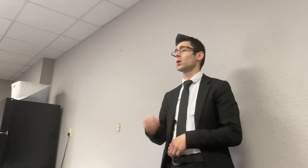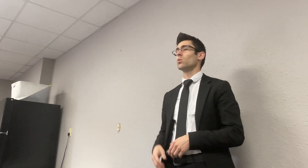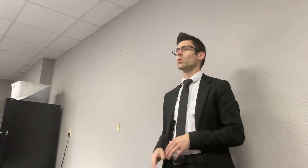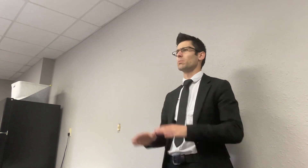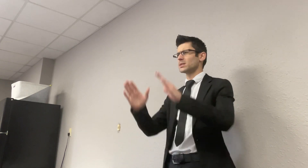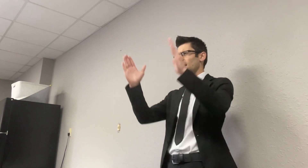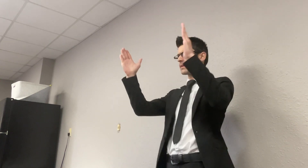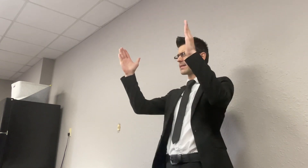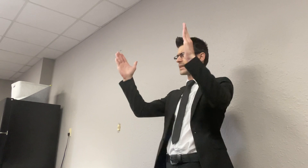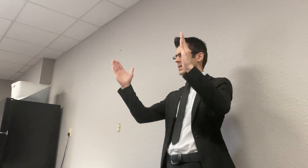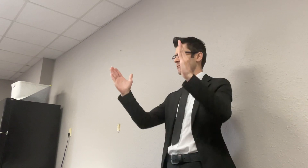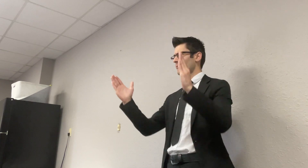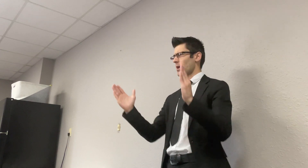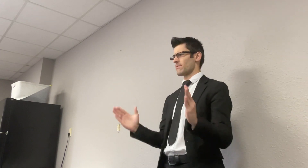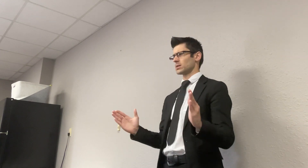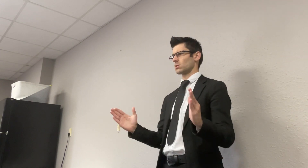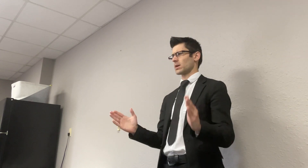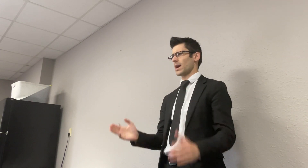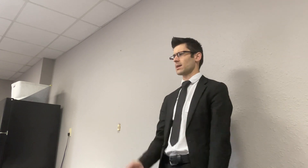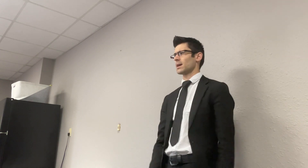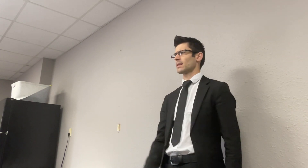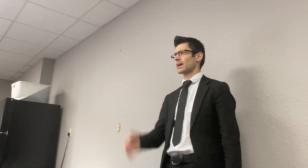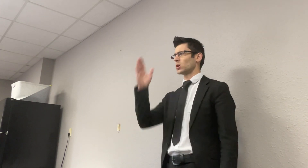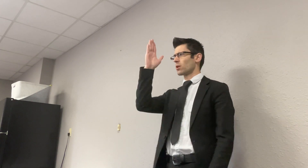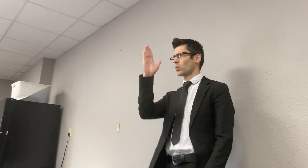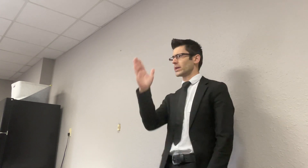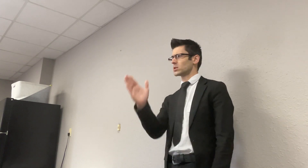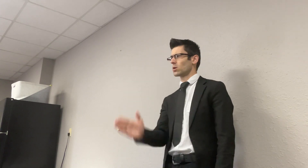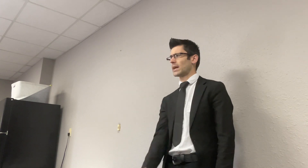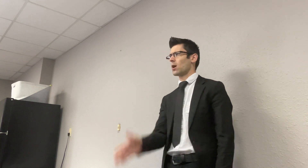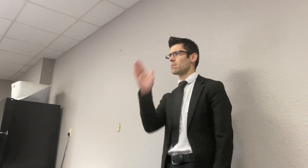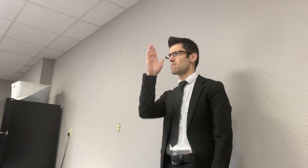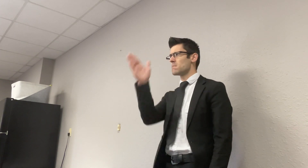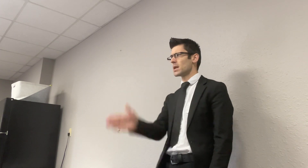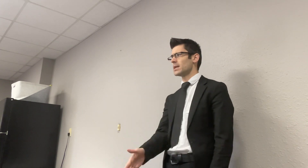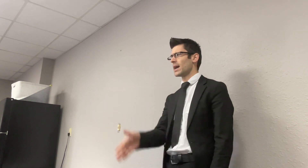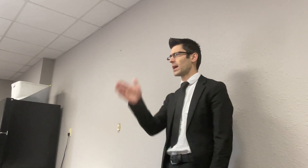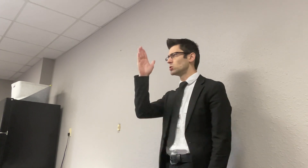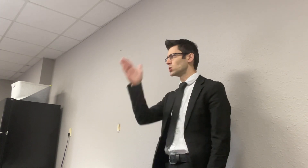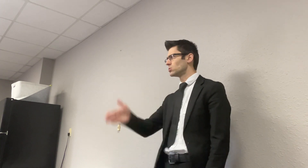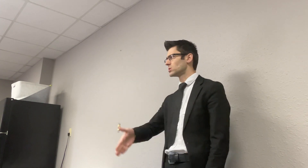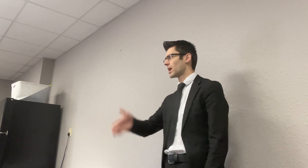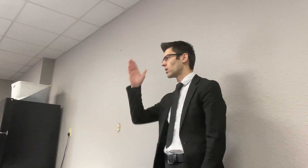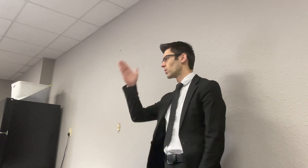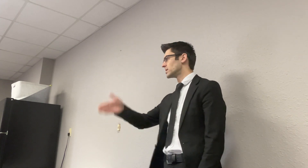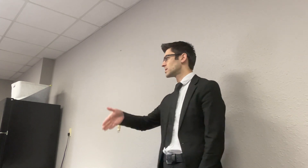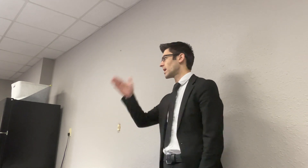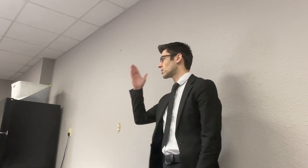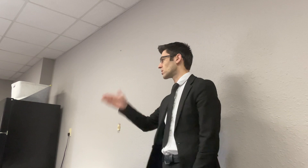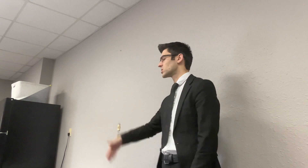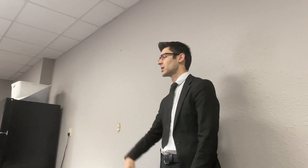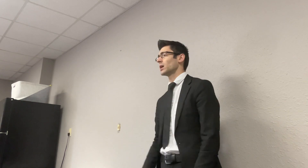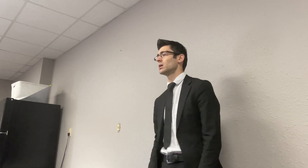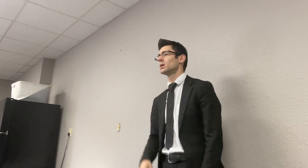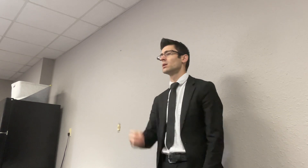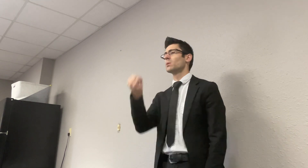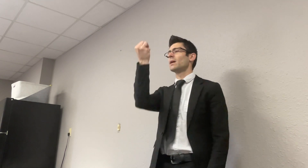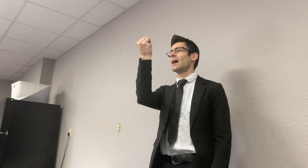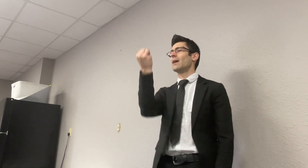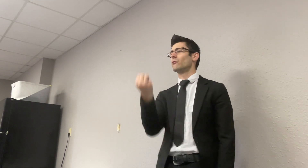we'll pretend that that's in front of us. Okay. Like, you know, the weeks go down Monday, Tuesday, Wednesday, Thursday, every